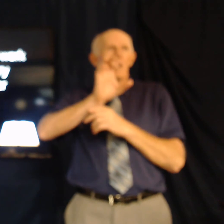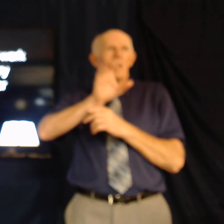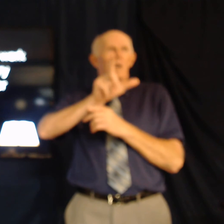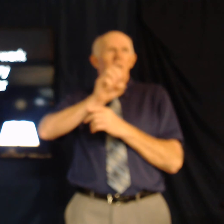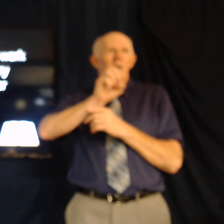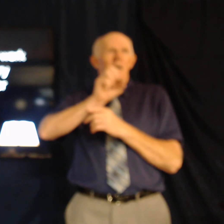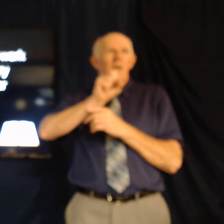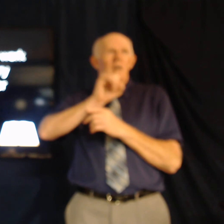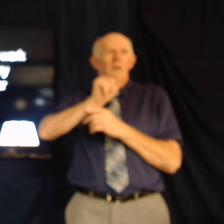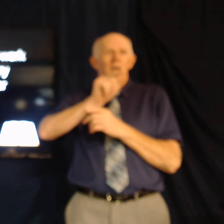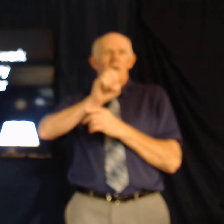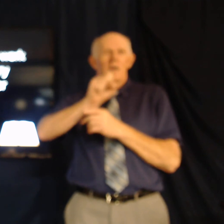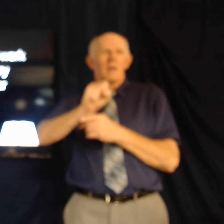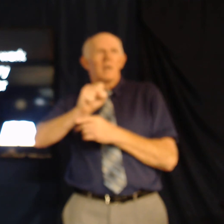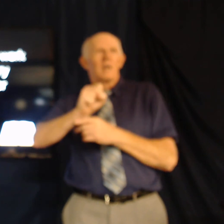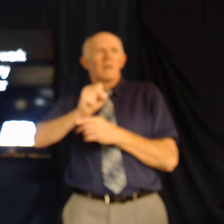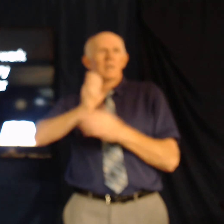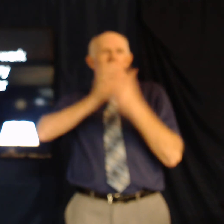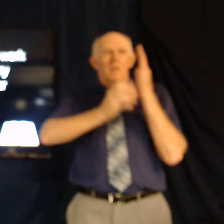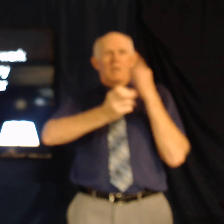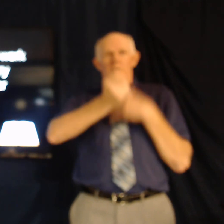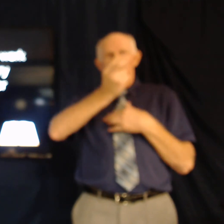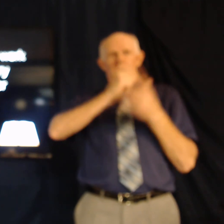God. This is Ecclesiastes 12:14.